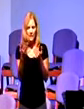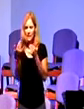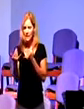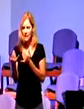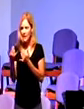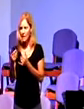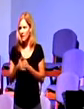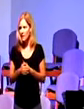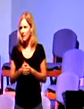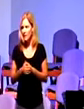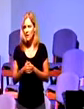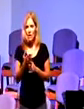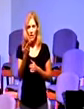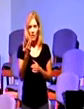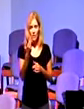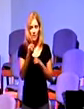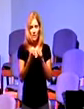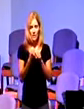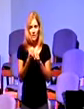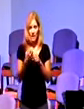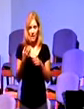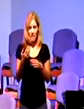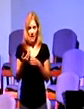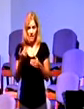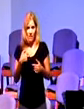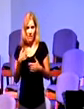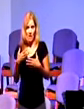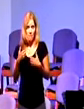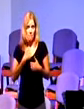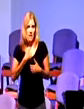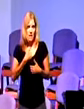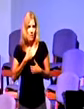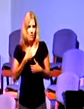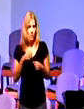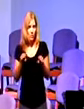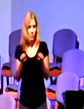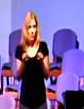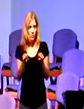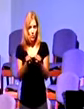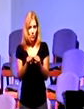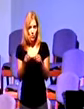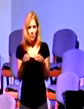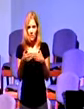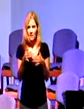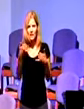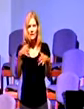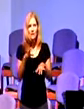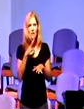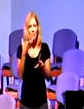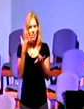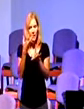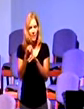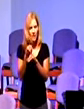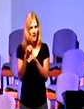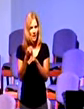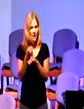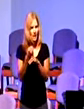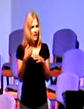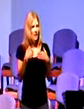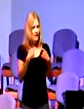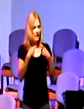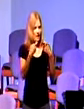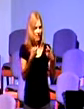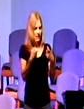today, 13 years after receiving my own Operation Christmas Child shoebox, I still talk about the impact that the gift has had on